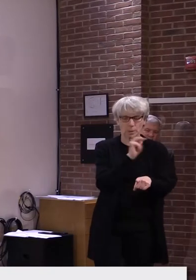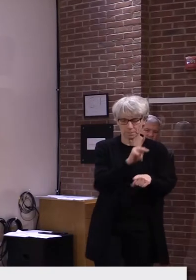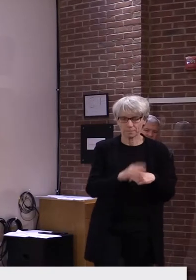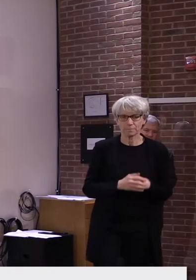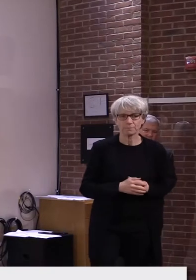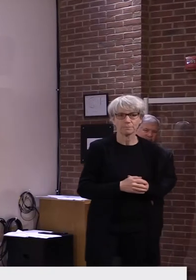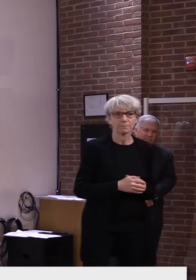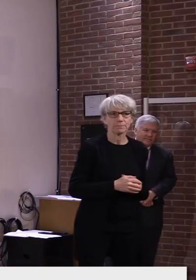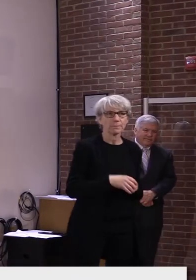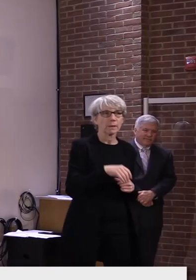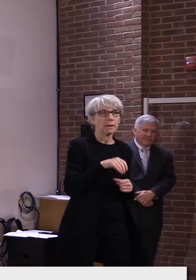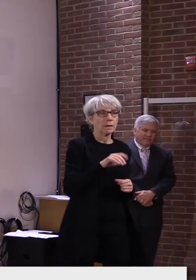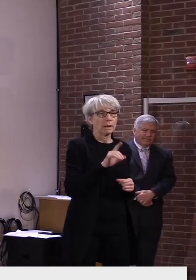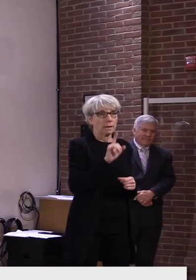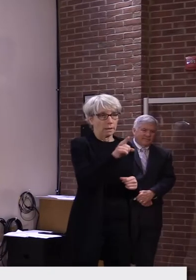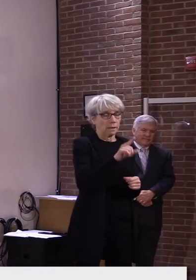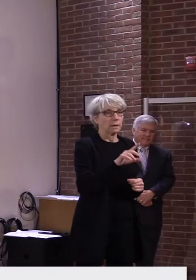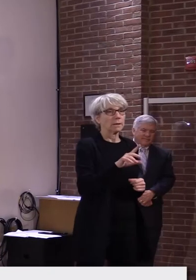Okay. Steve?